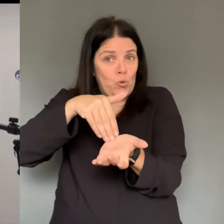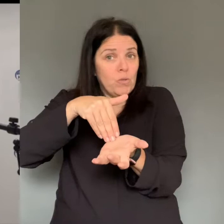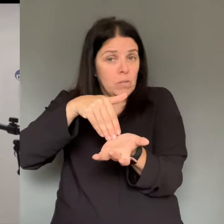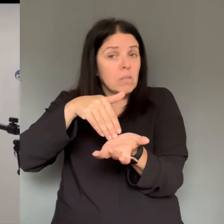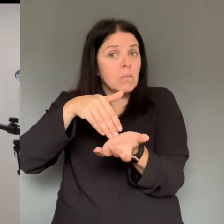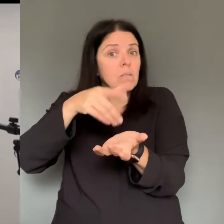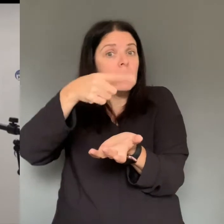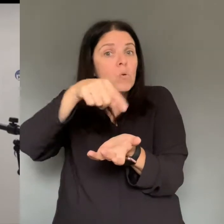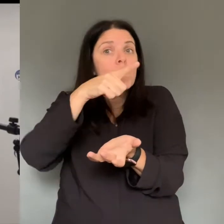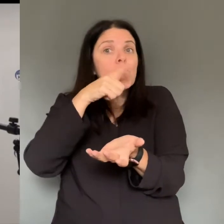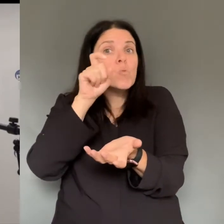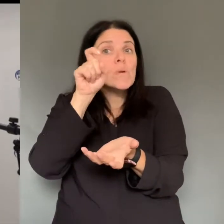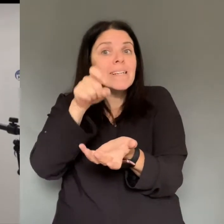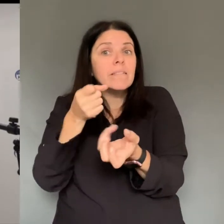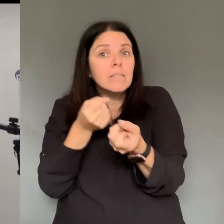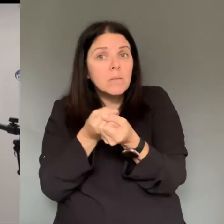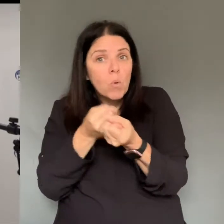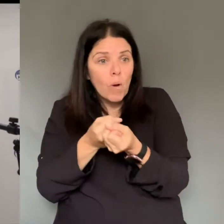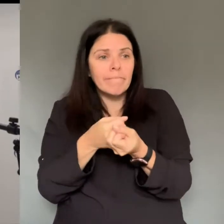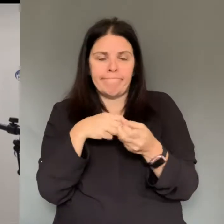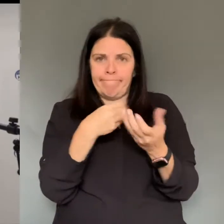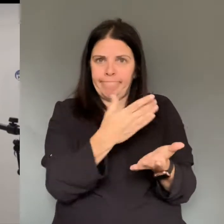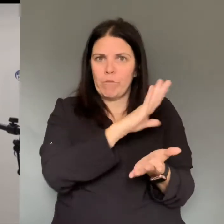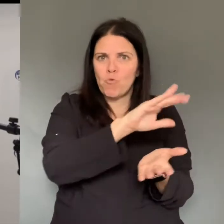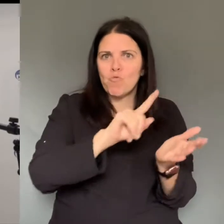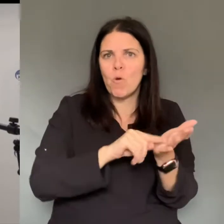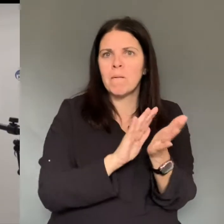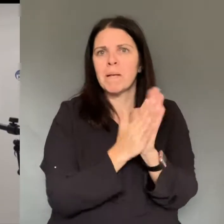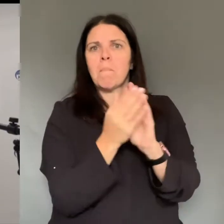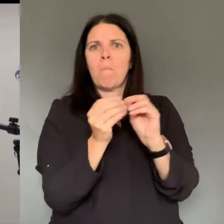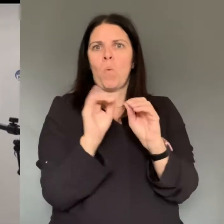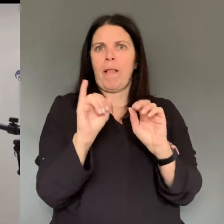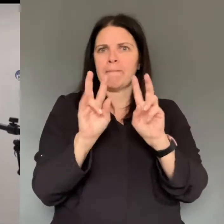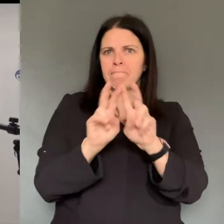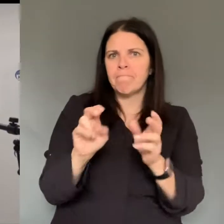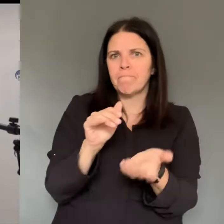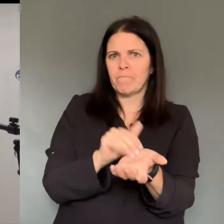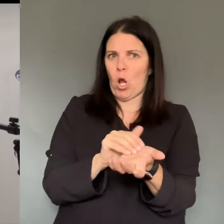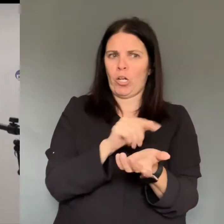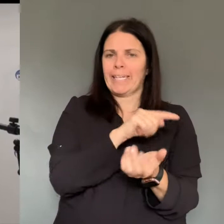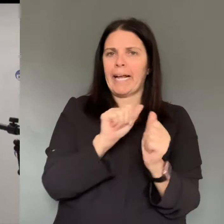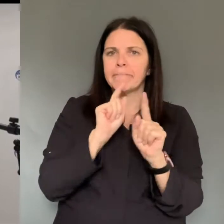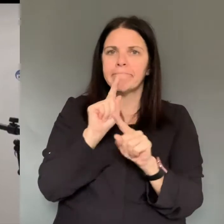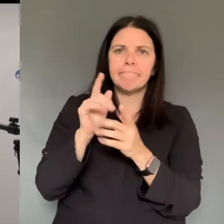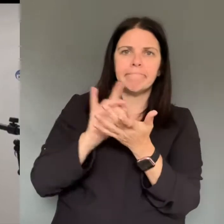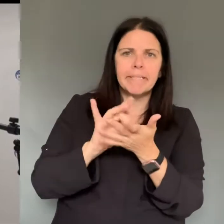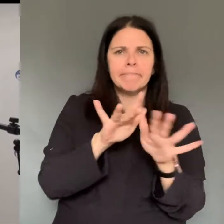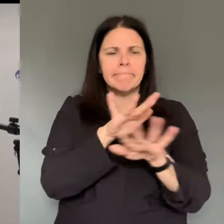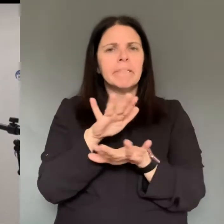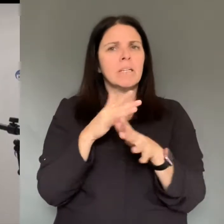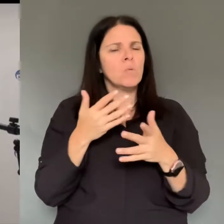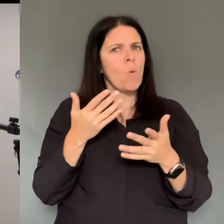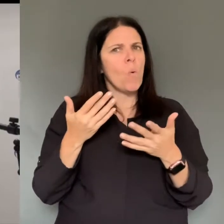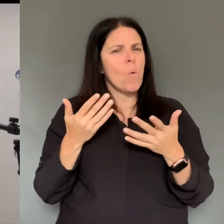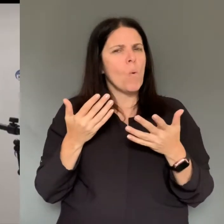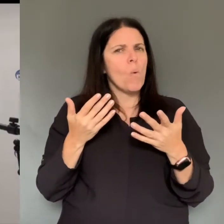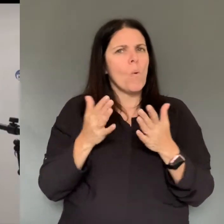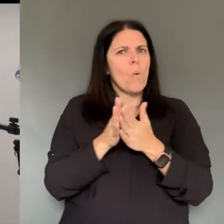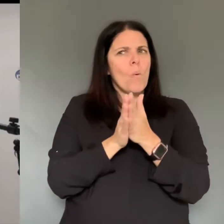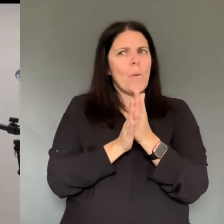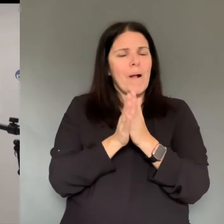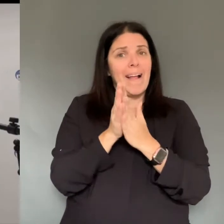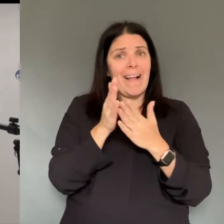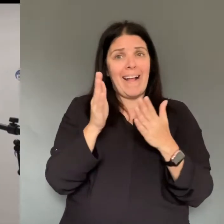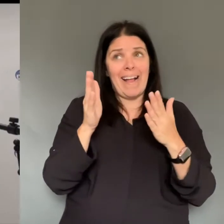Thank you. Teresina? Yeah, just somebody actually just texted me while we were here. The positive